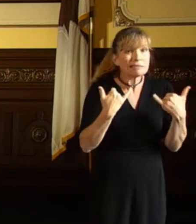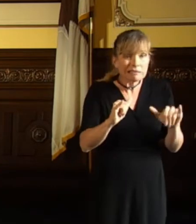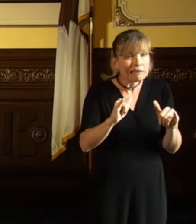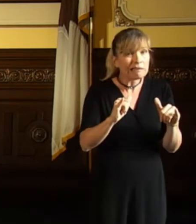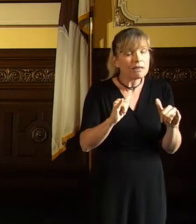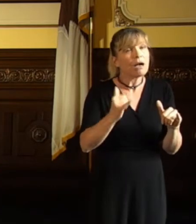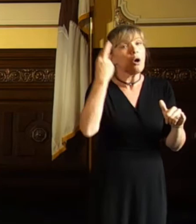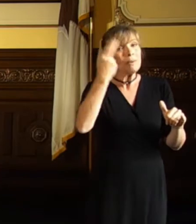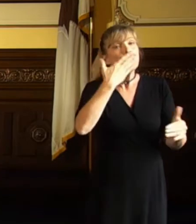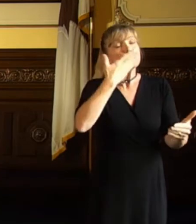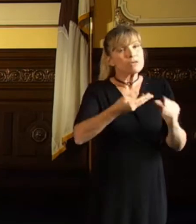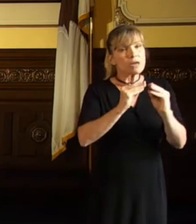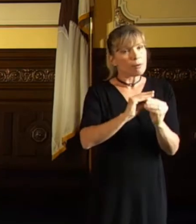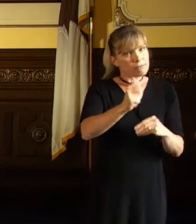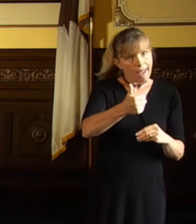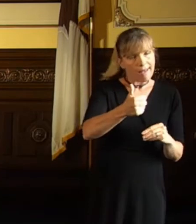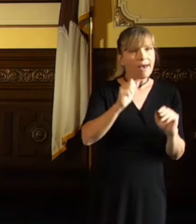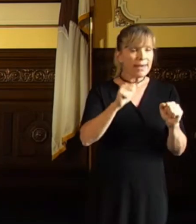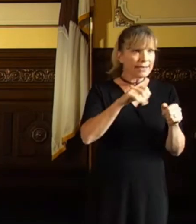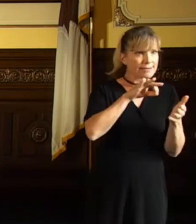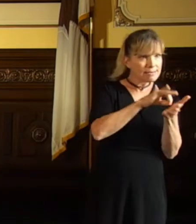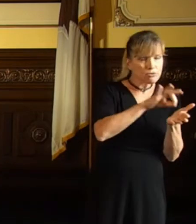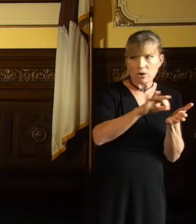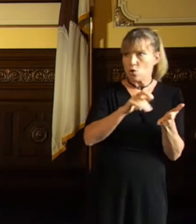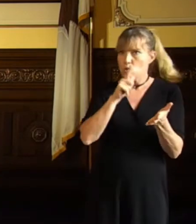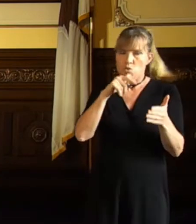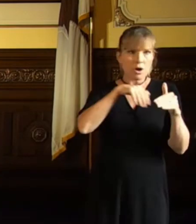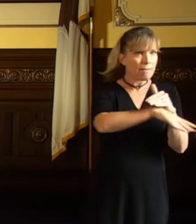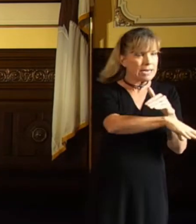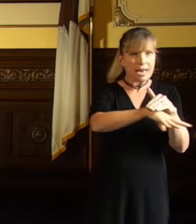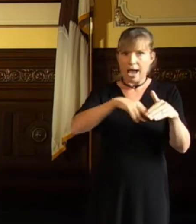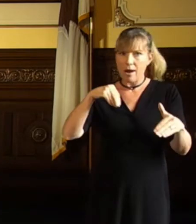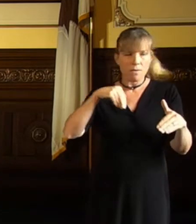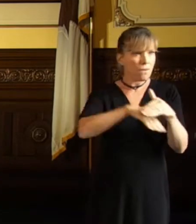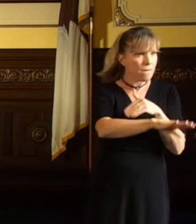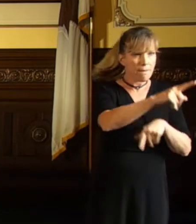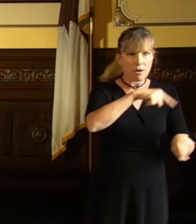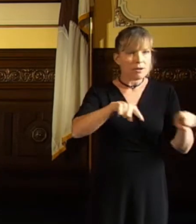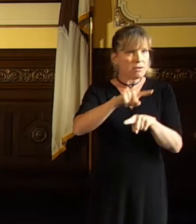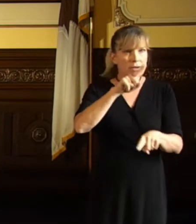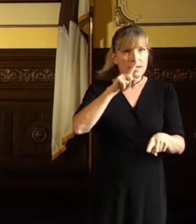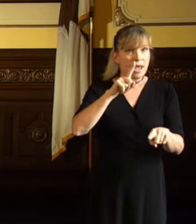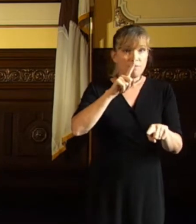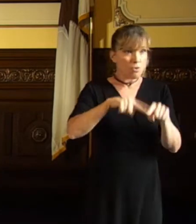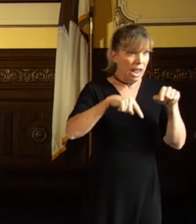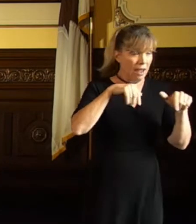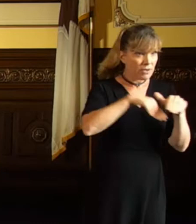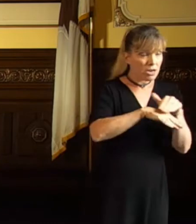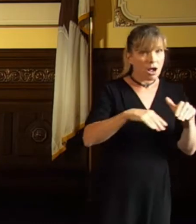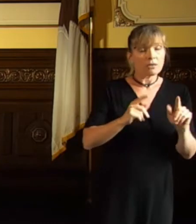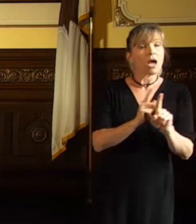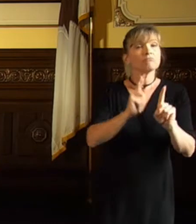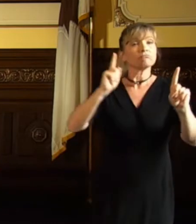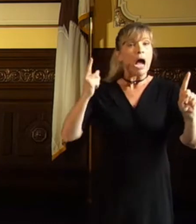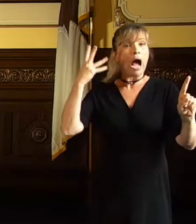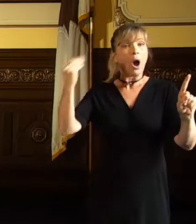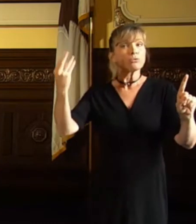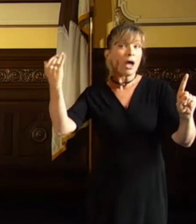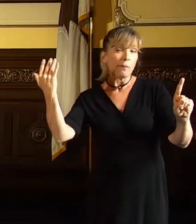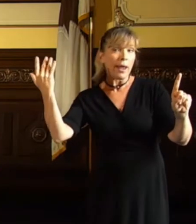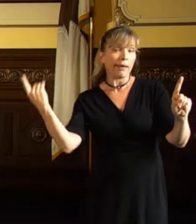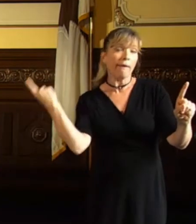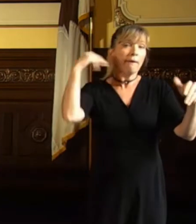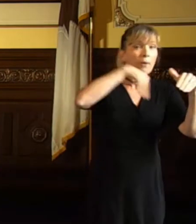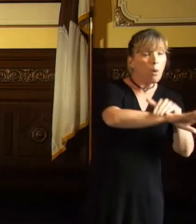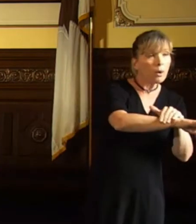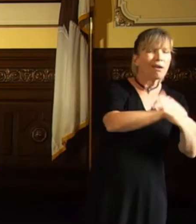still a reasonably good number, and they can keep track of people who are coming in and out, and those who can't fit in can certainly socially distance outside as they wait to